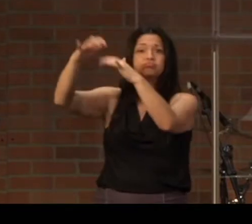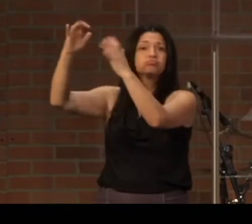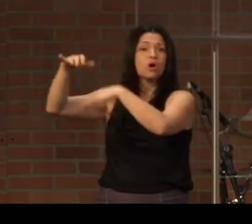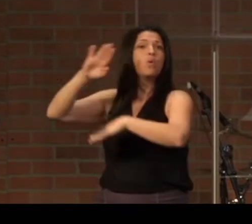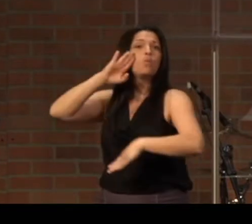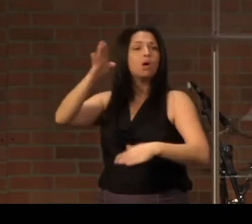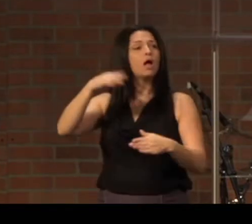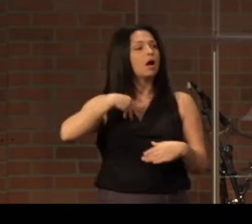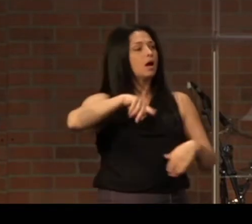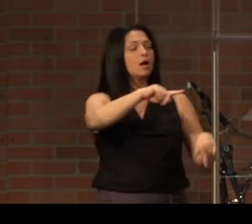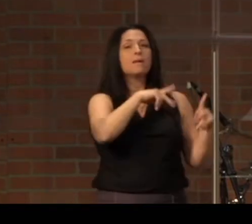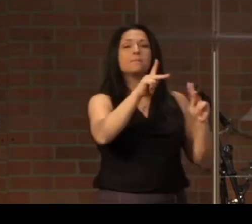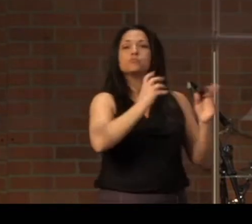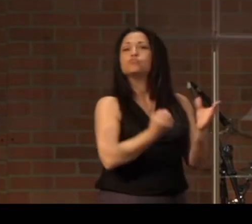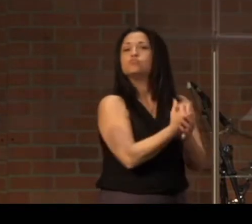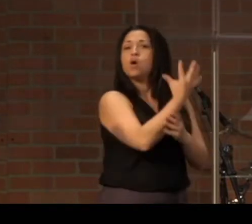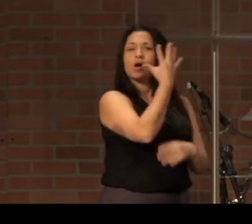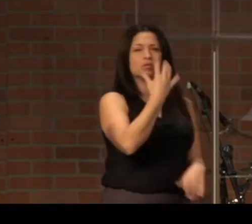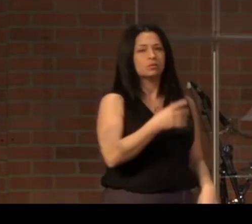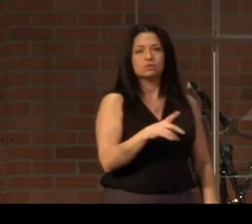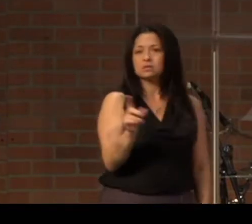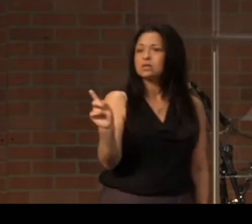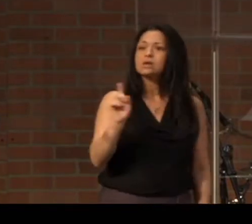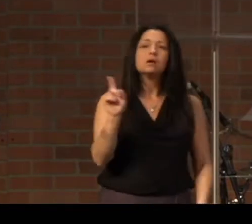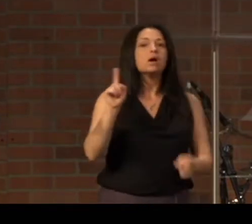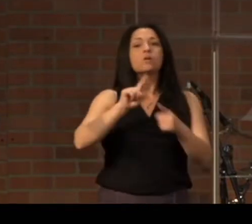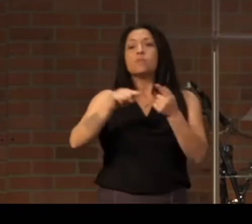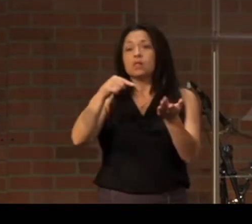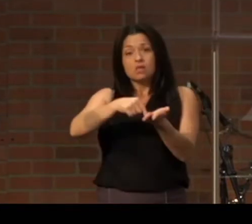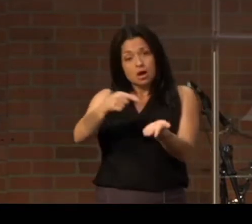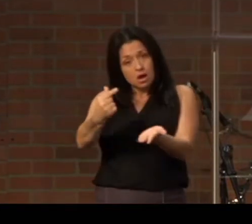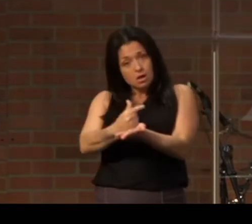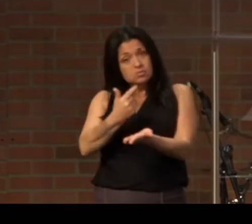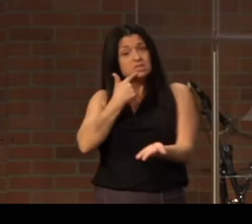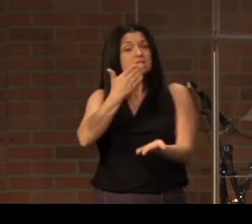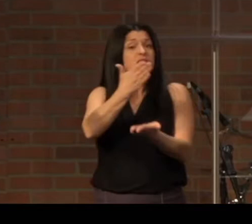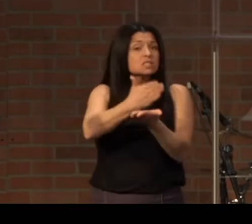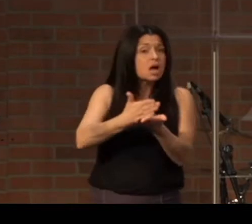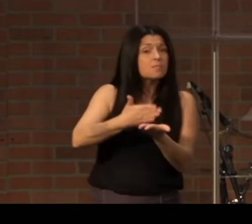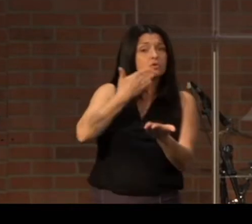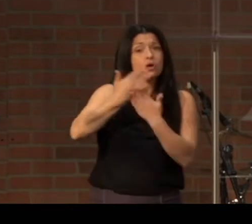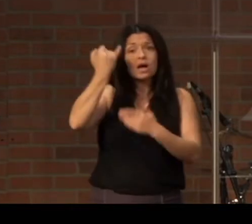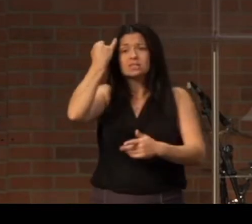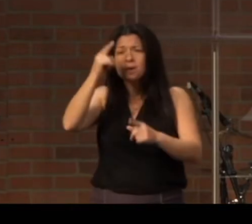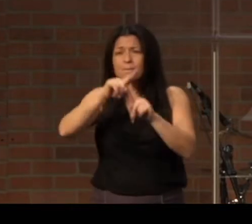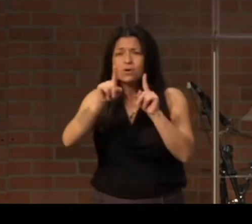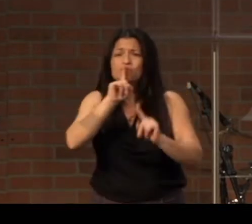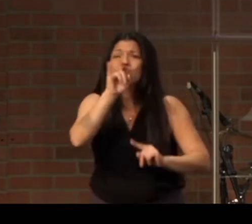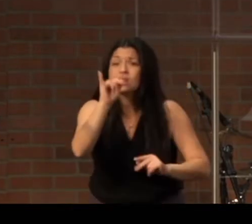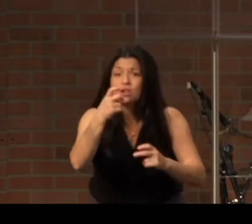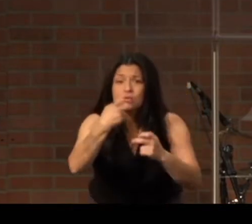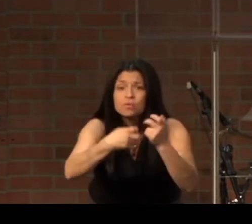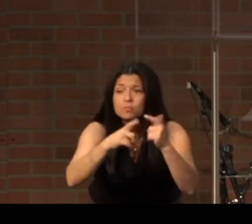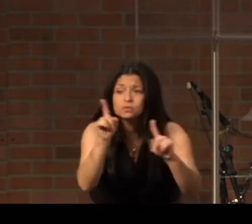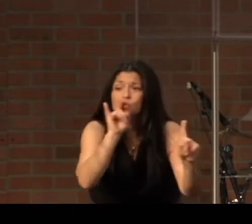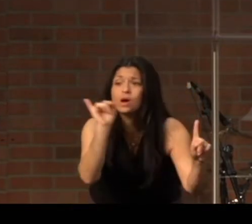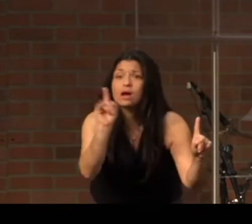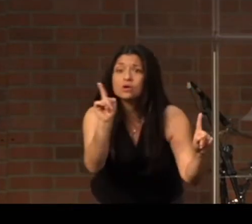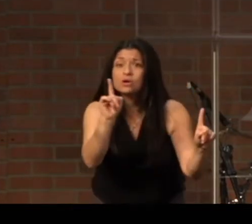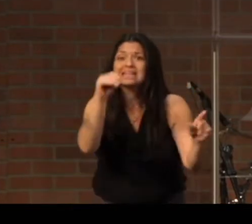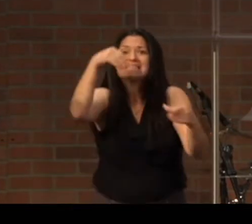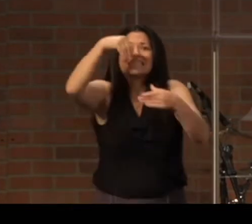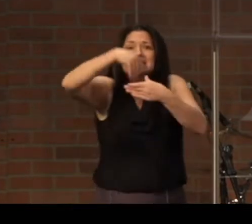right? But the gospel says some of those things might be good ideas, but the problem is inside